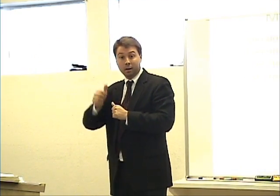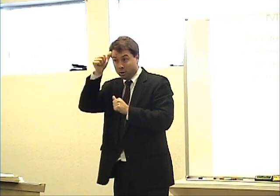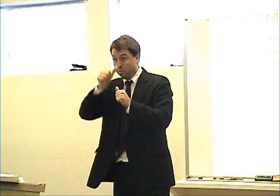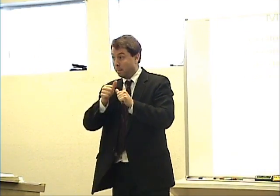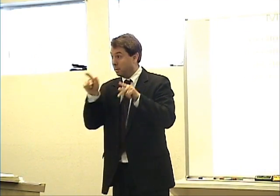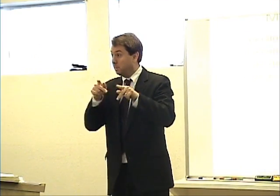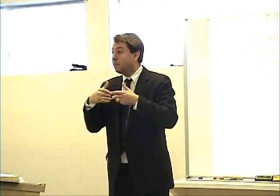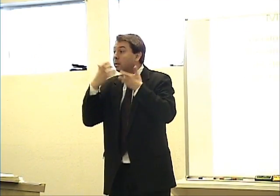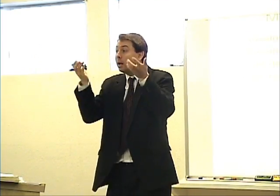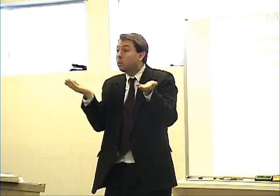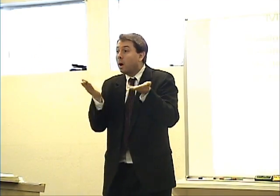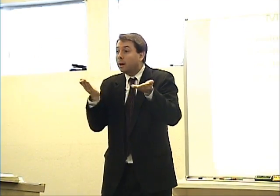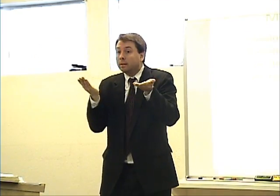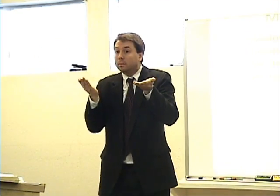You remember the people yelled what?